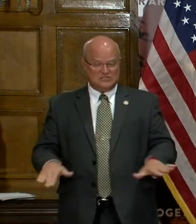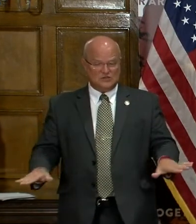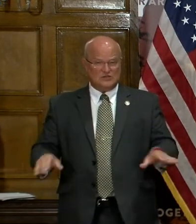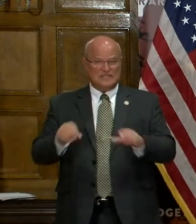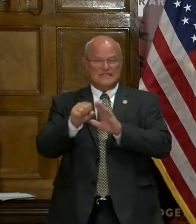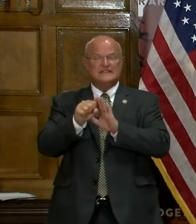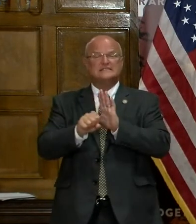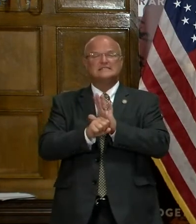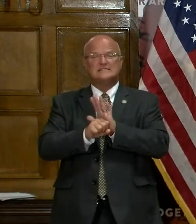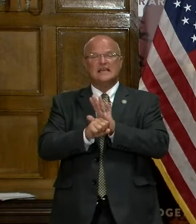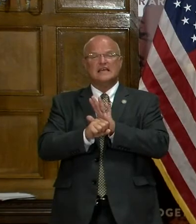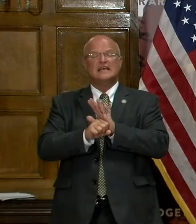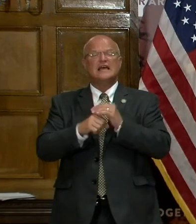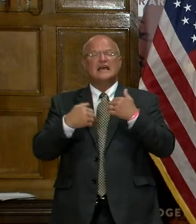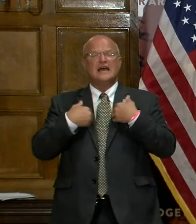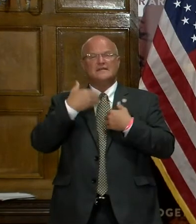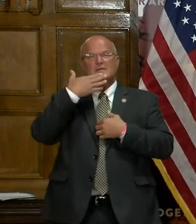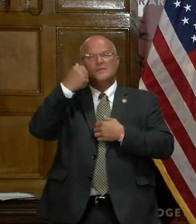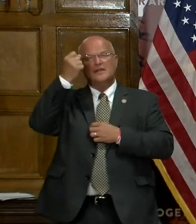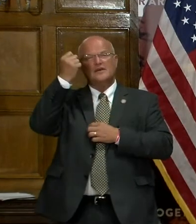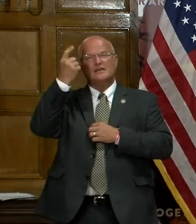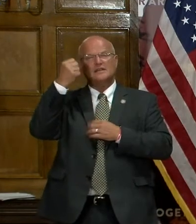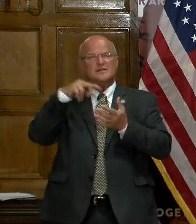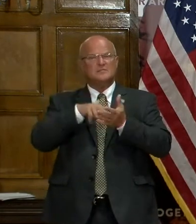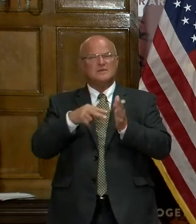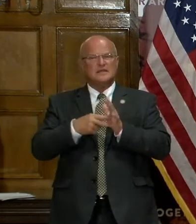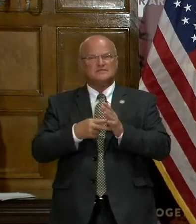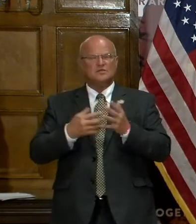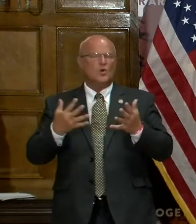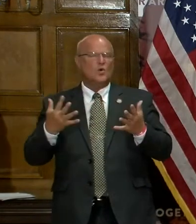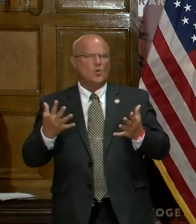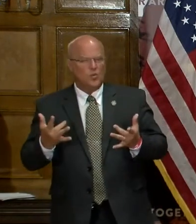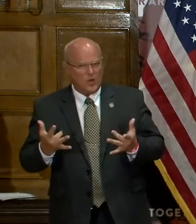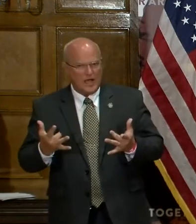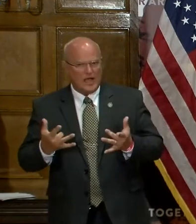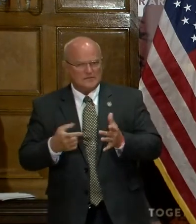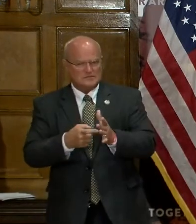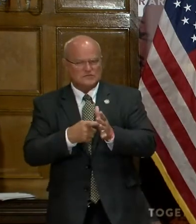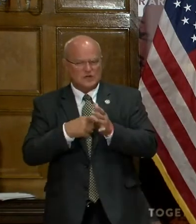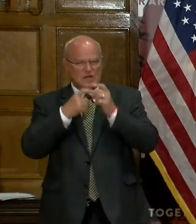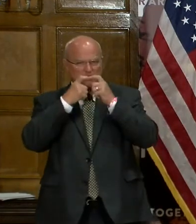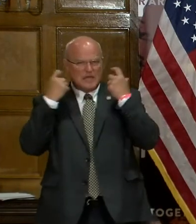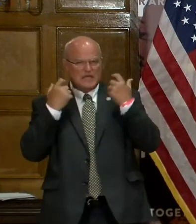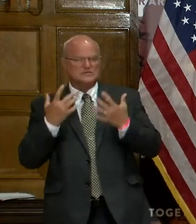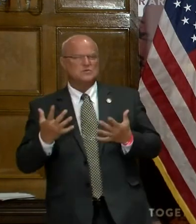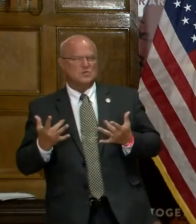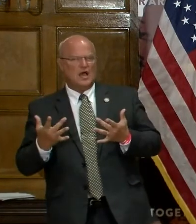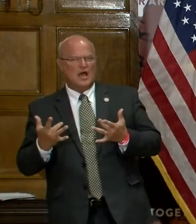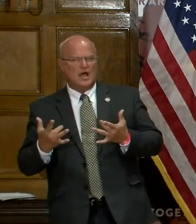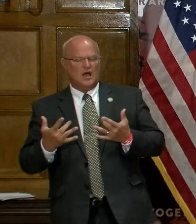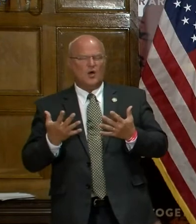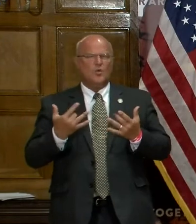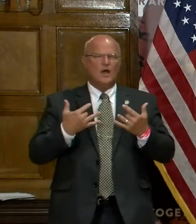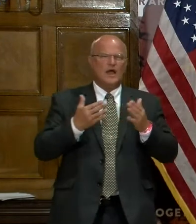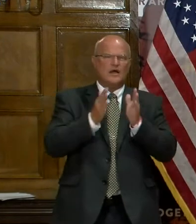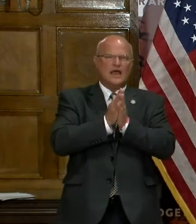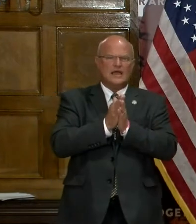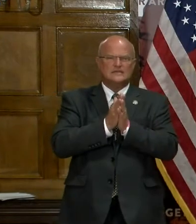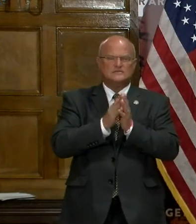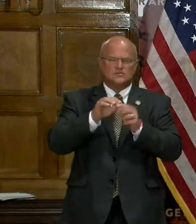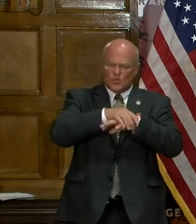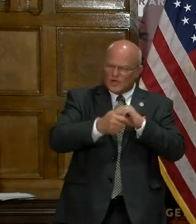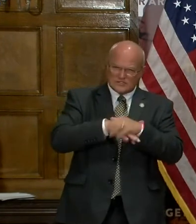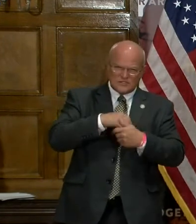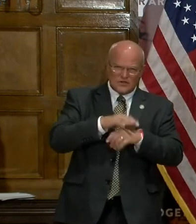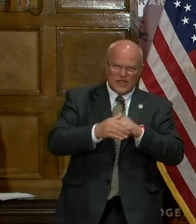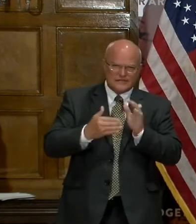in the state to have a better understanding of why we are asking them to wear masks, why we are asking them to wash